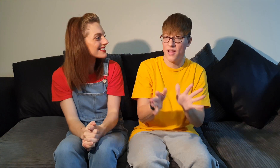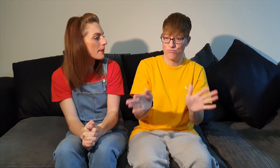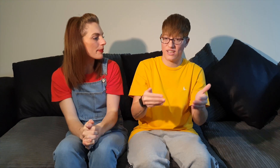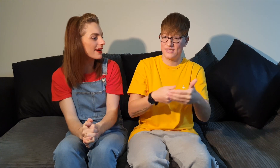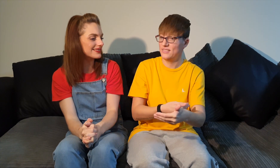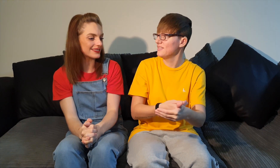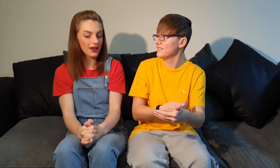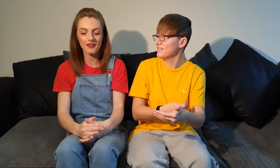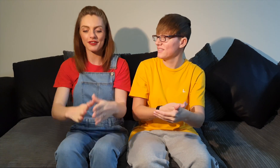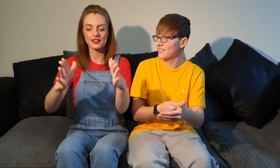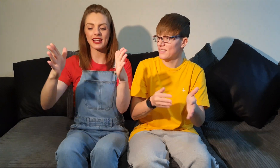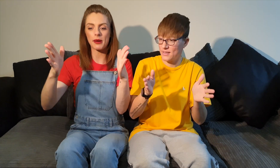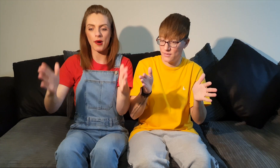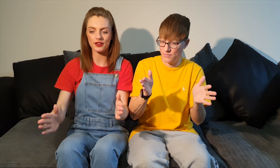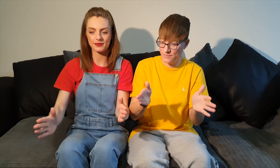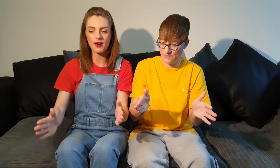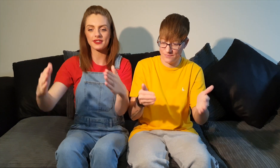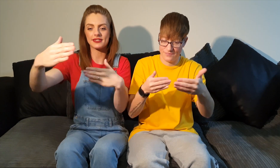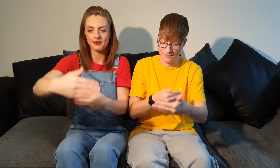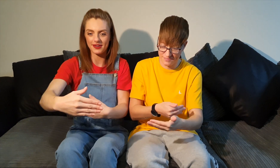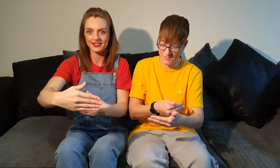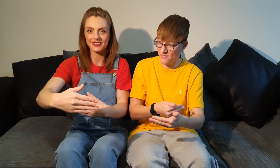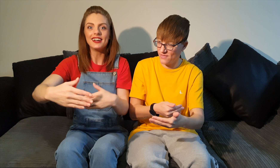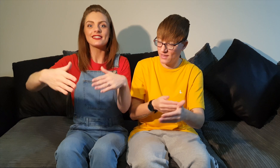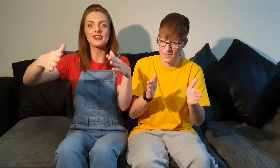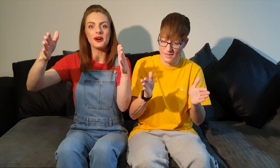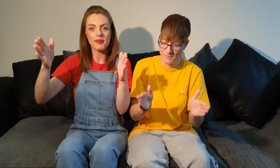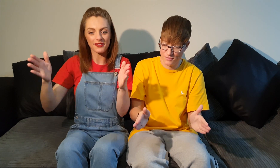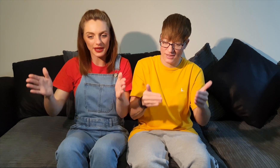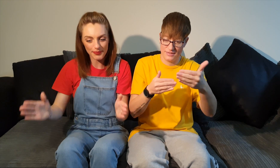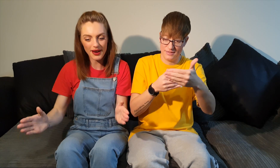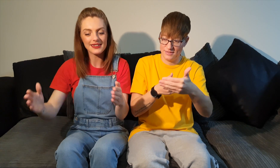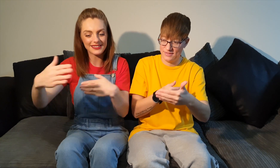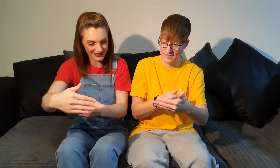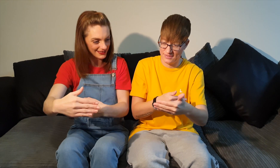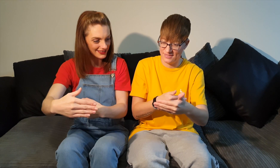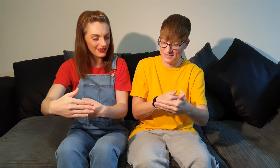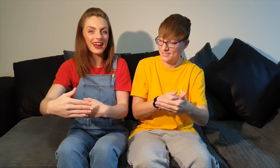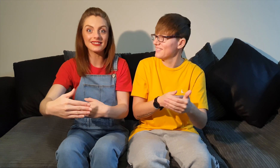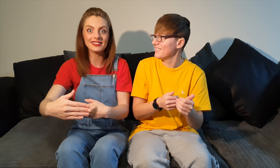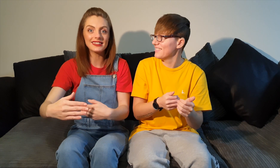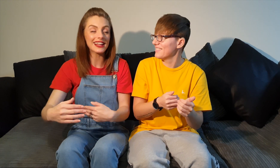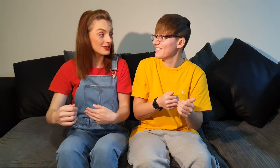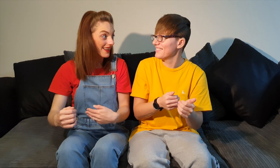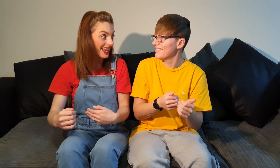sign presents? Oh, very good. So like a box, box, box. So birthday present. Well done. Let's try that